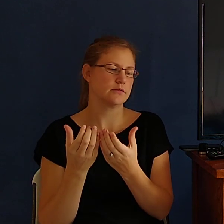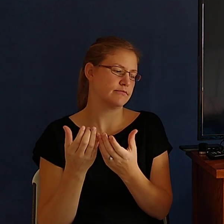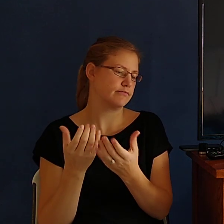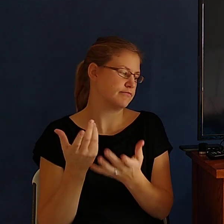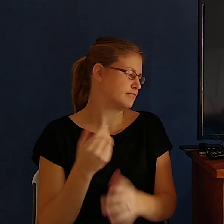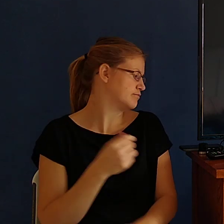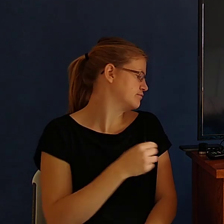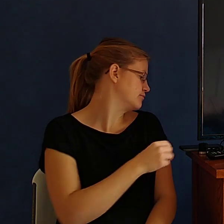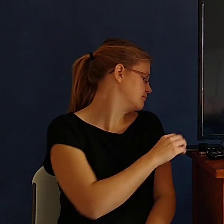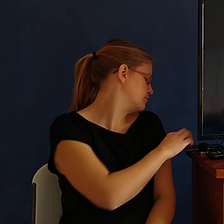of the.